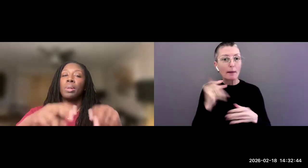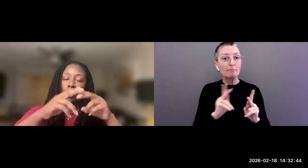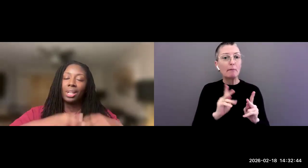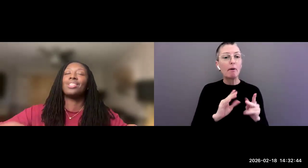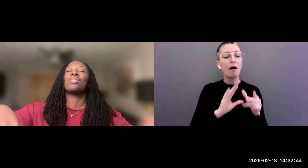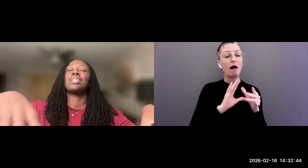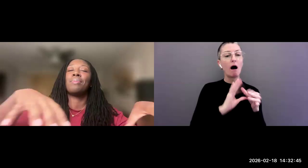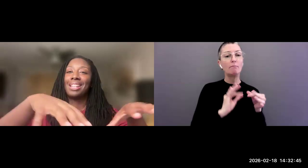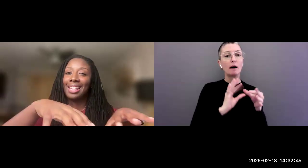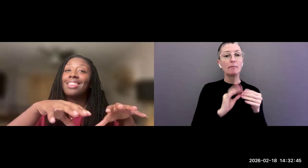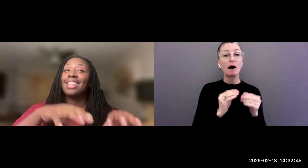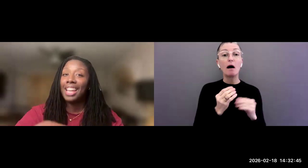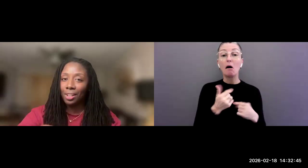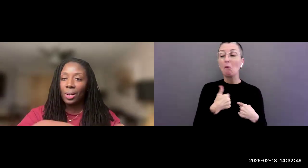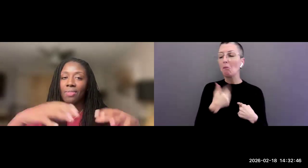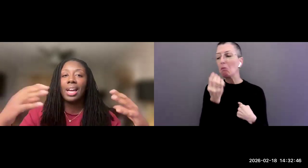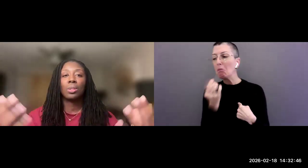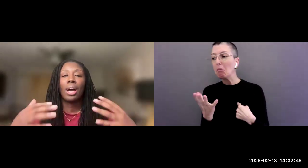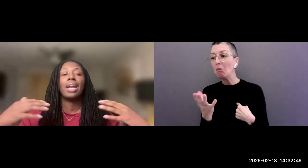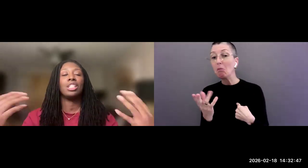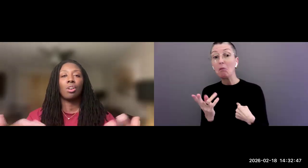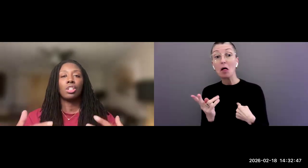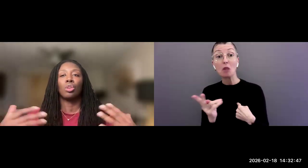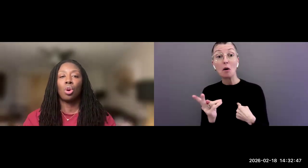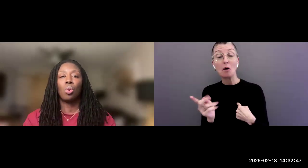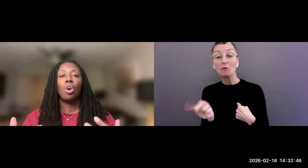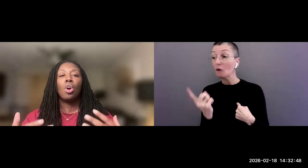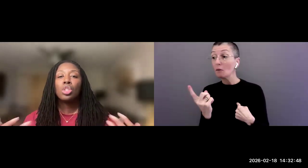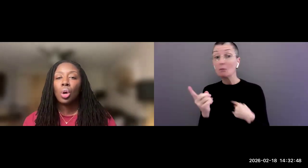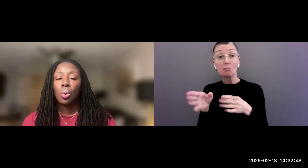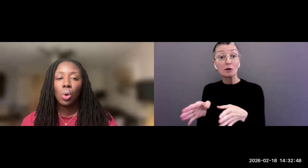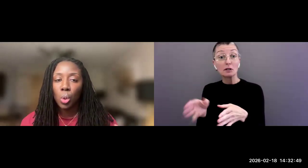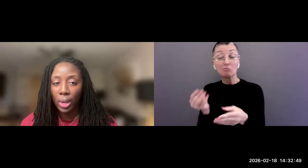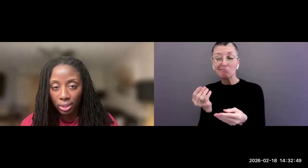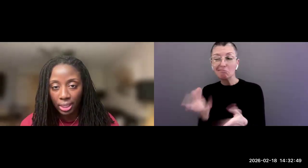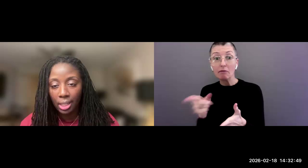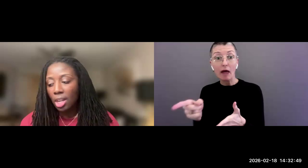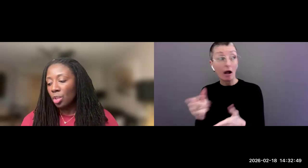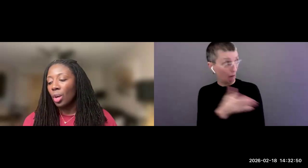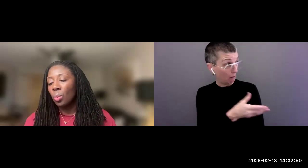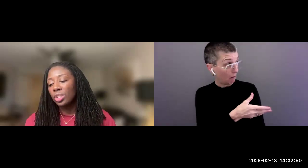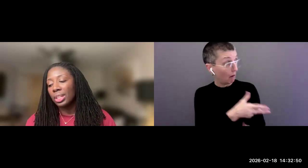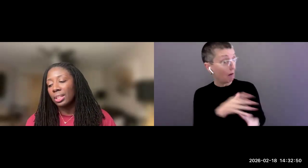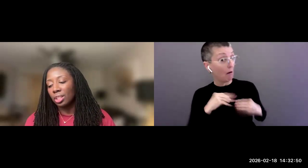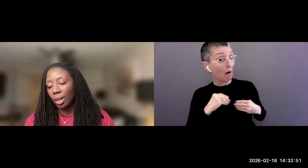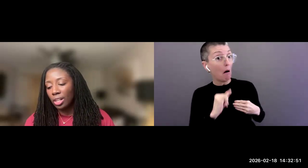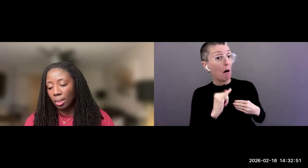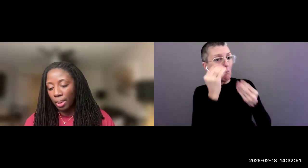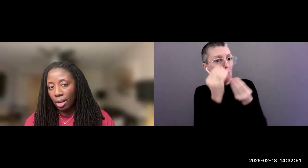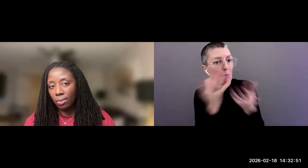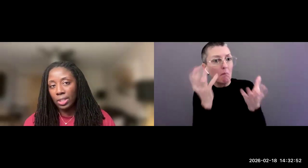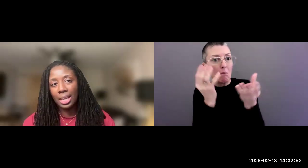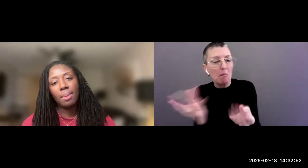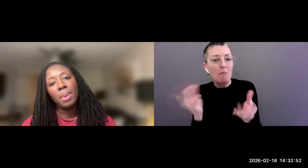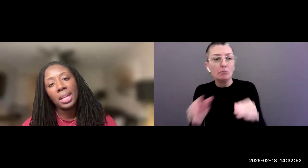those two people went and told somebody that they know. And that's why it started to grow so quickly. So I don't want you to get